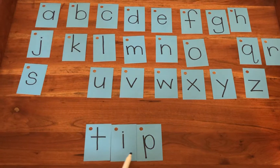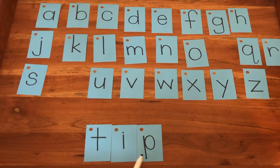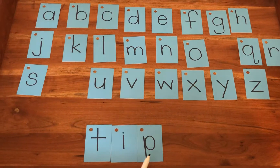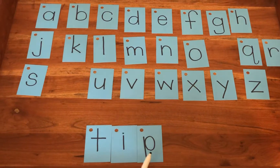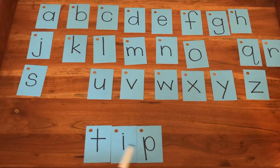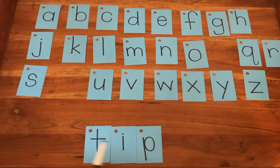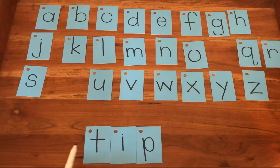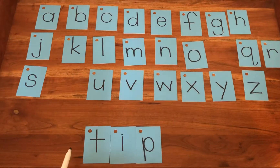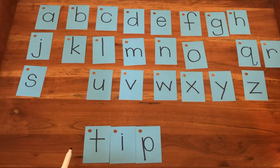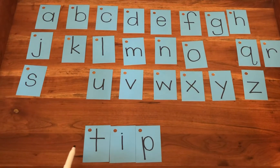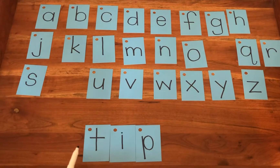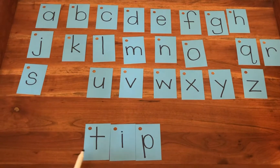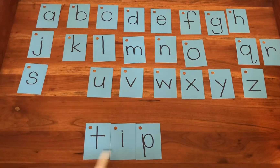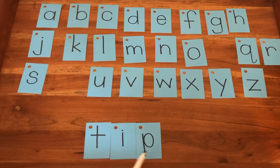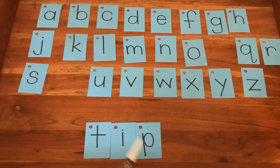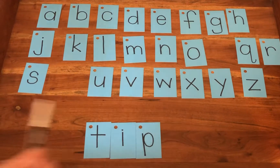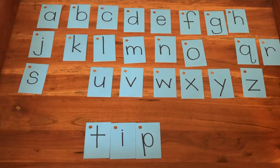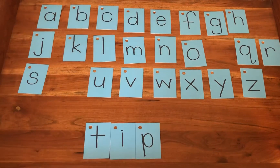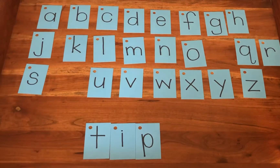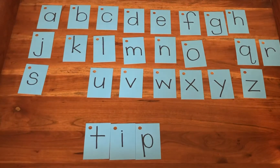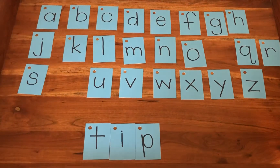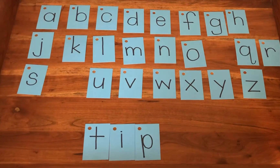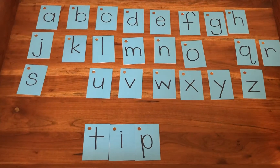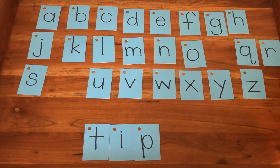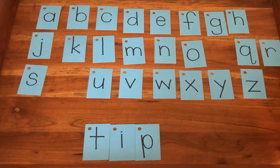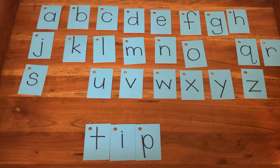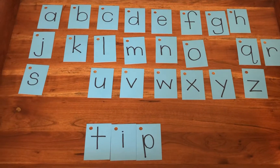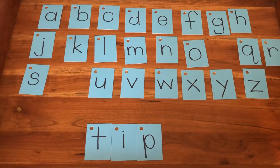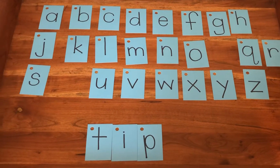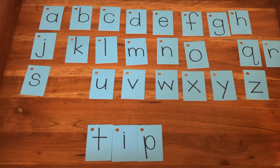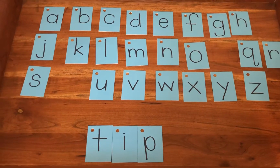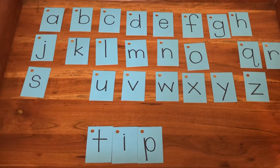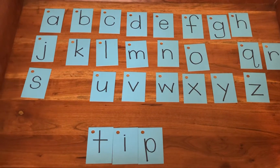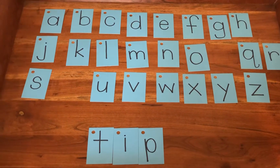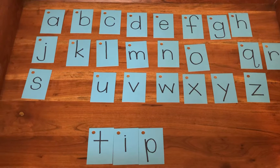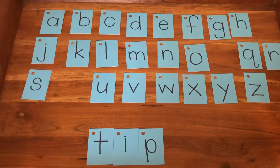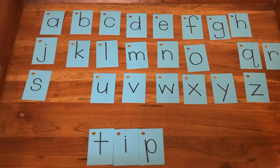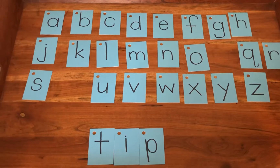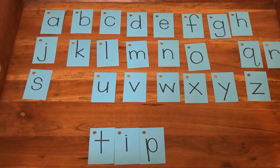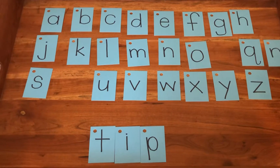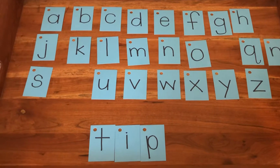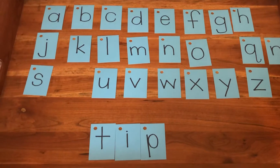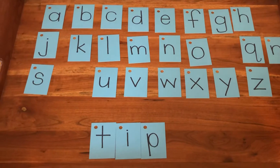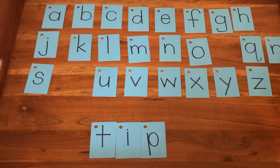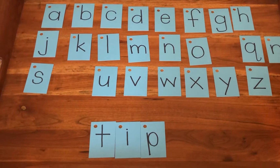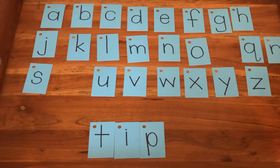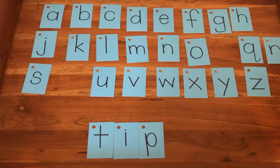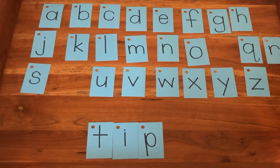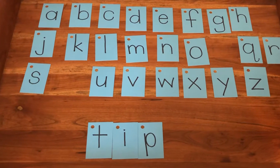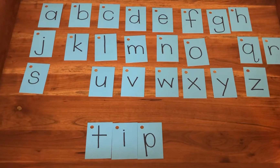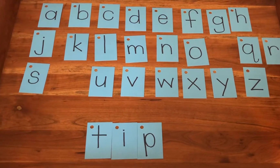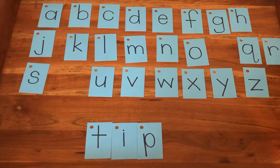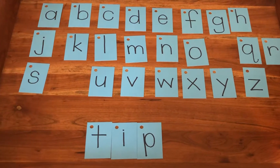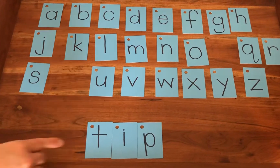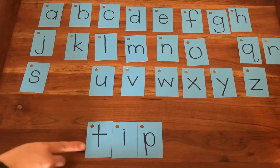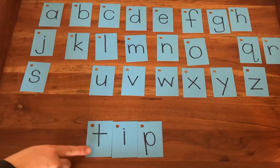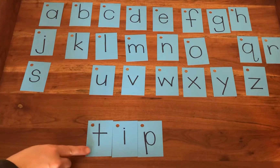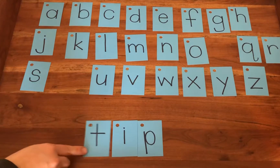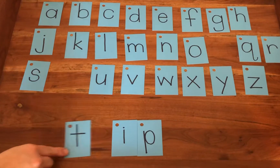tip, tip. The tip of my pencil is very sharp. Now let's take away the T